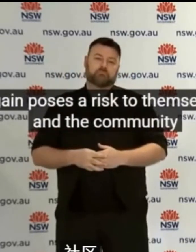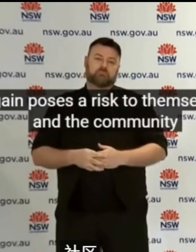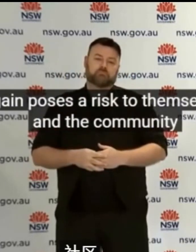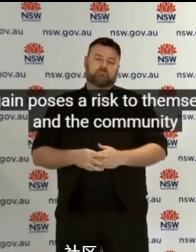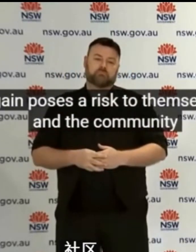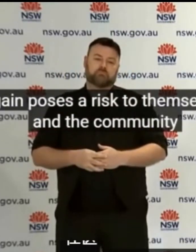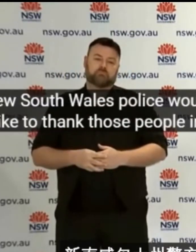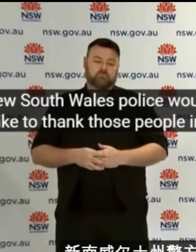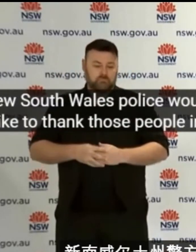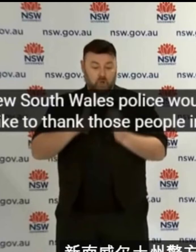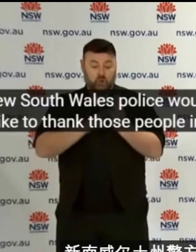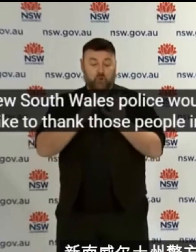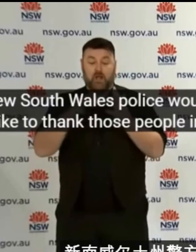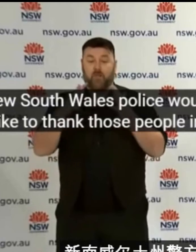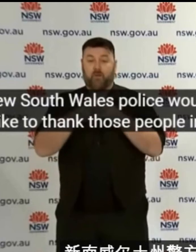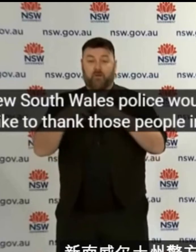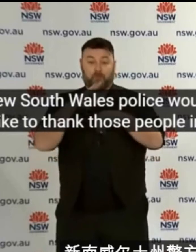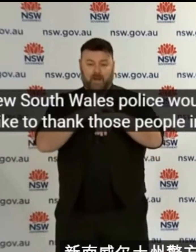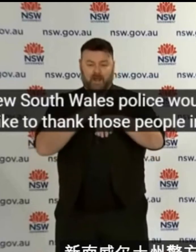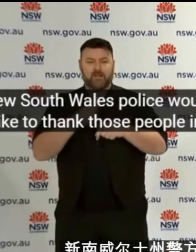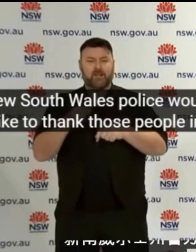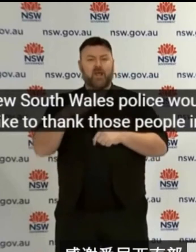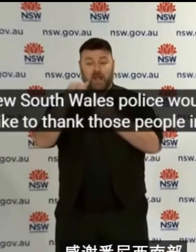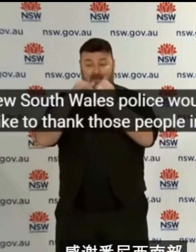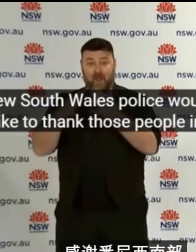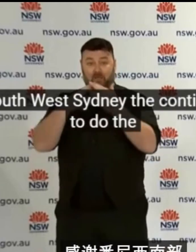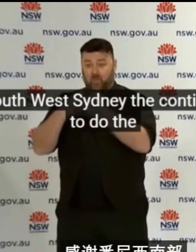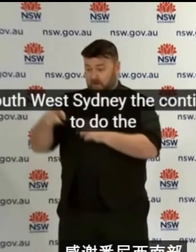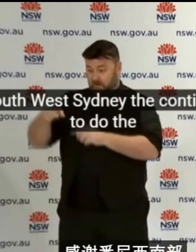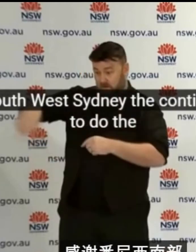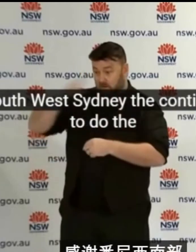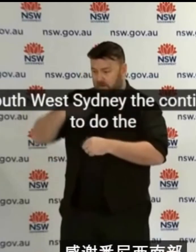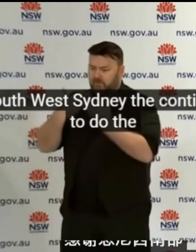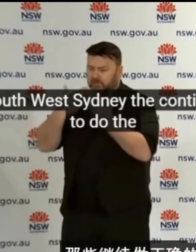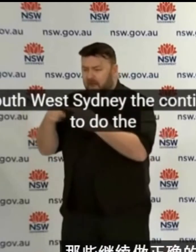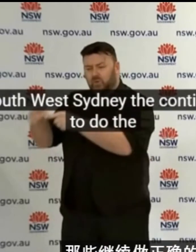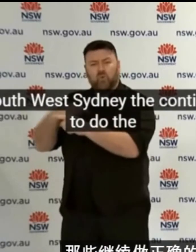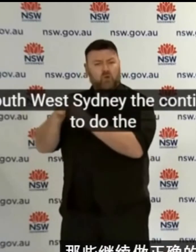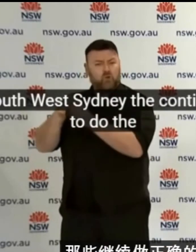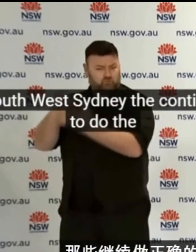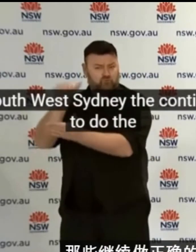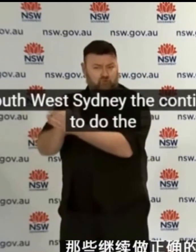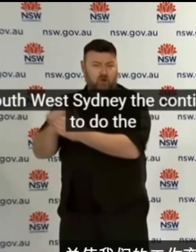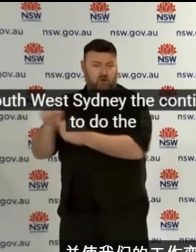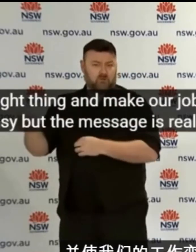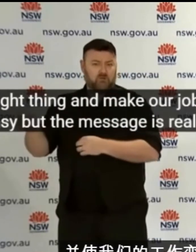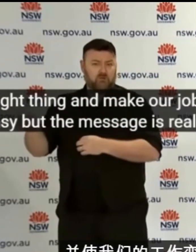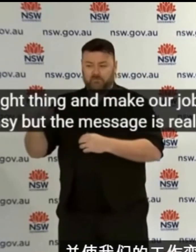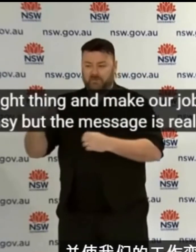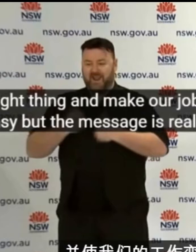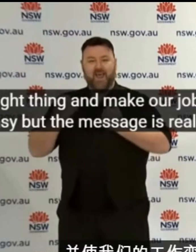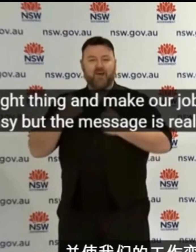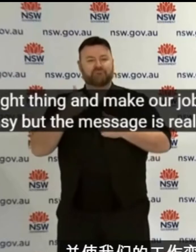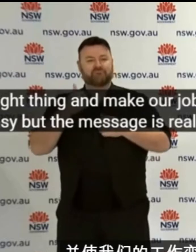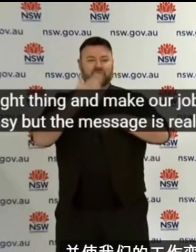Police would like to thank those people in southwest Sydney that continue to do the right thing and make our job easy, but the message is